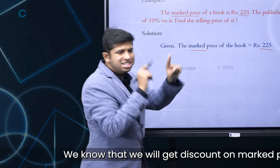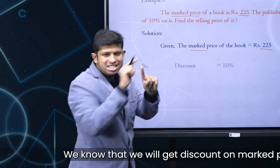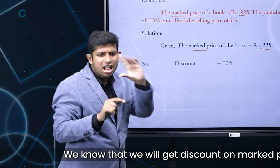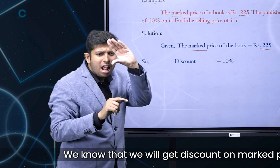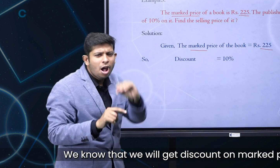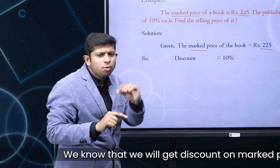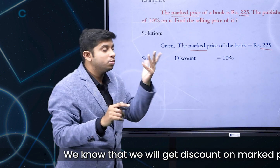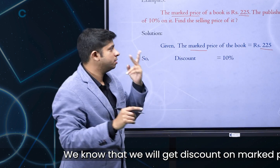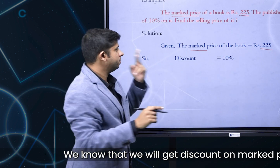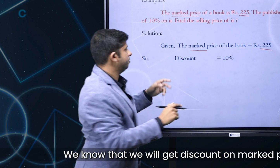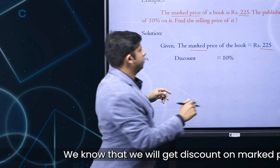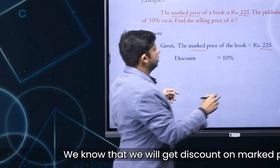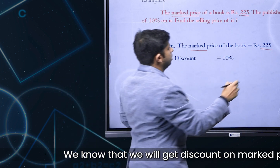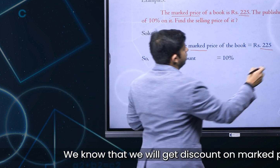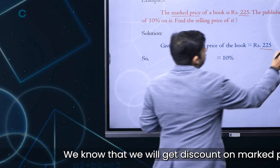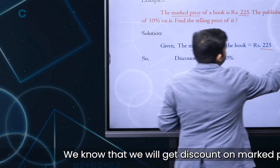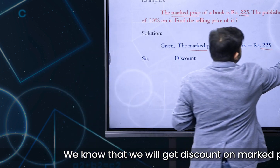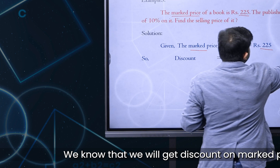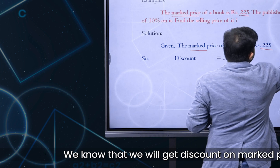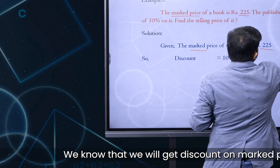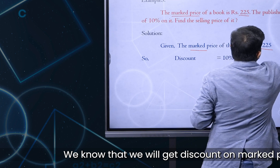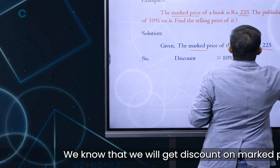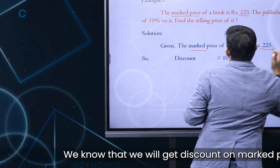We know that we will get discount on marked price.